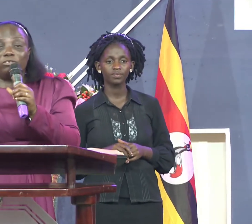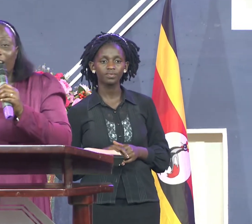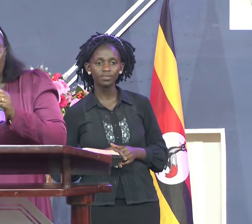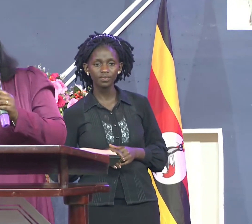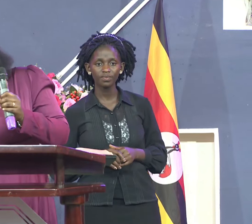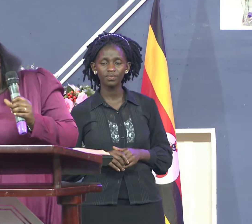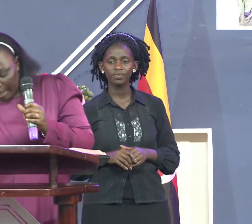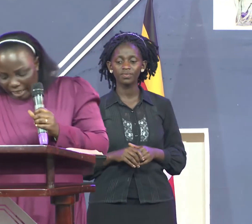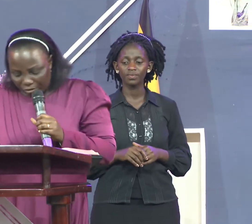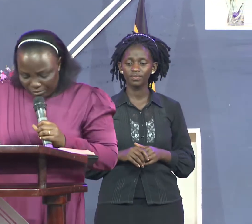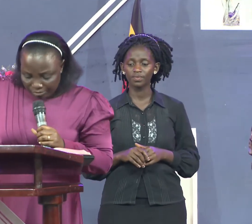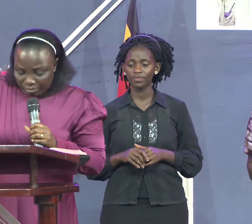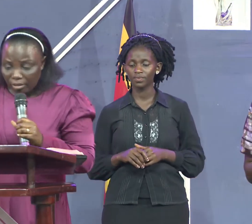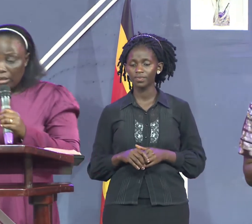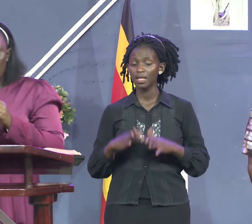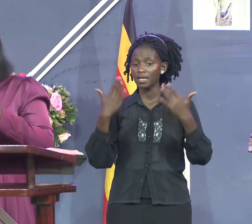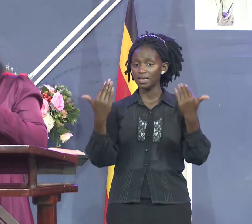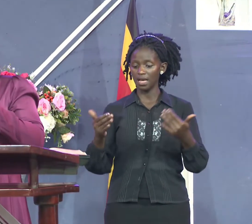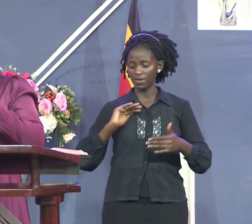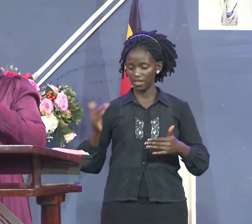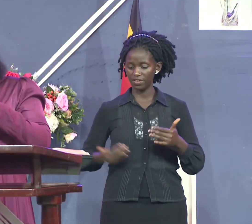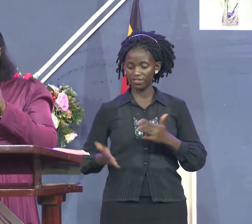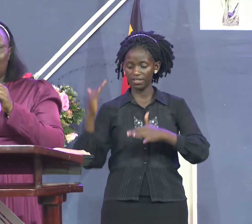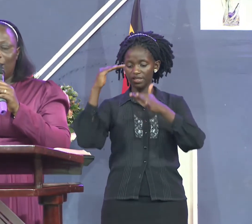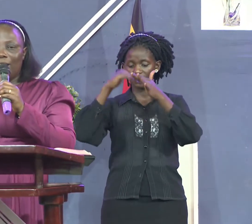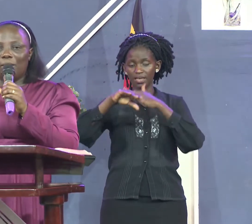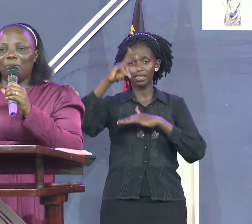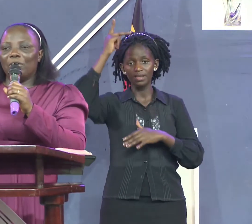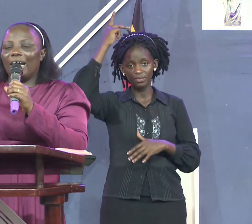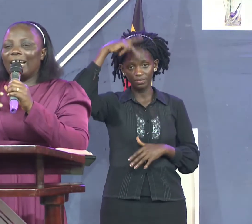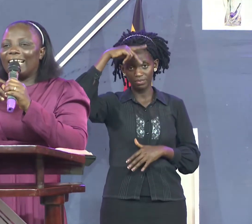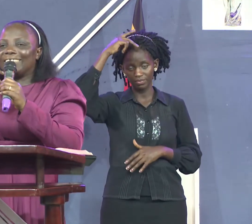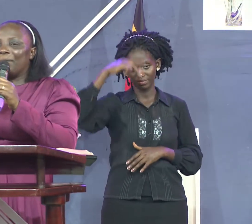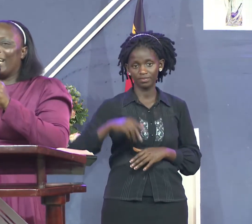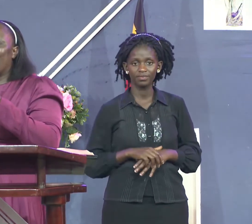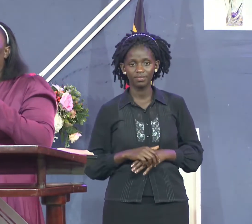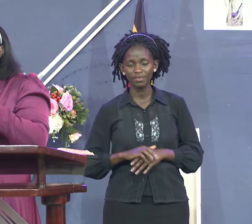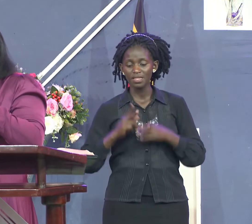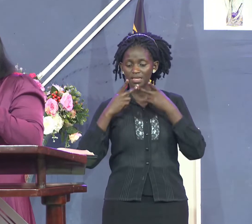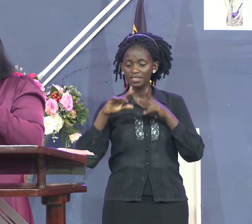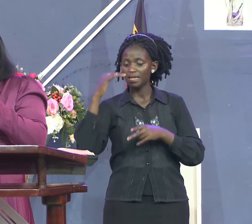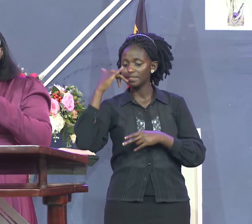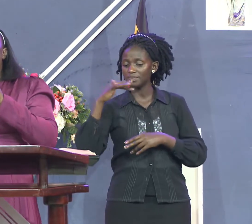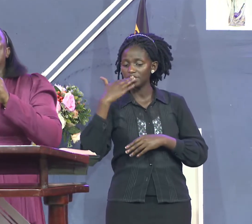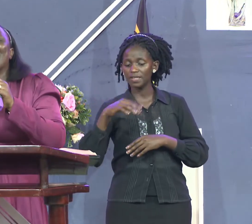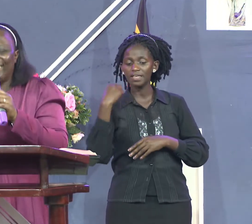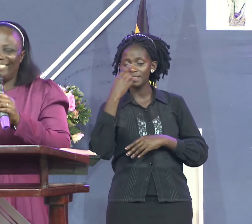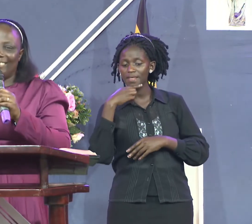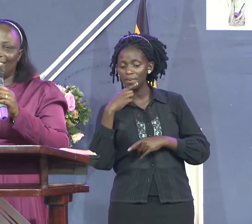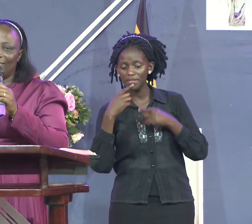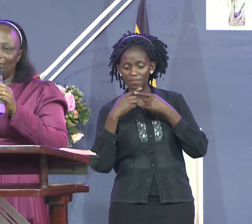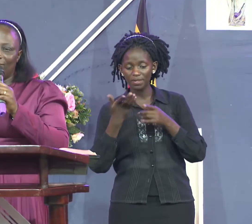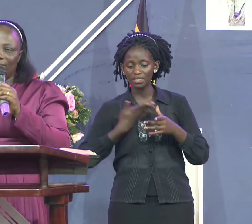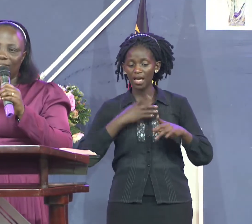children. Omukyala owengero, this woman of Book of Proverbs, nga yasamya akamwa ke nga muvaamu